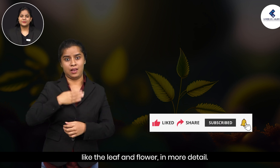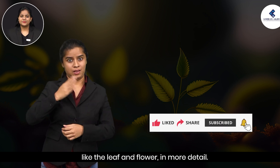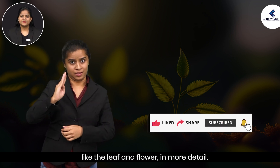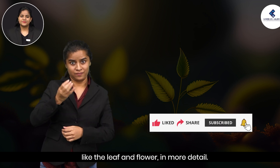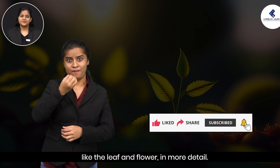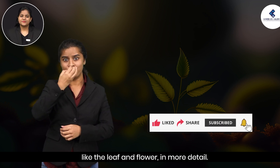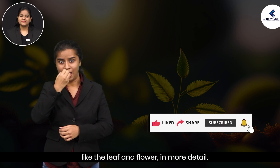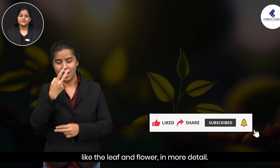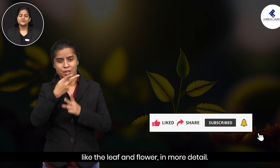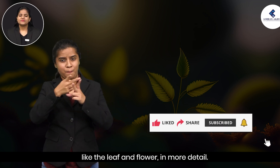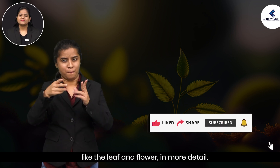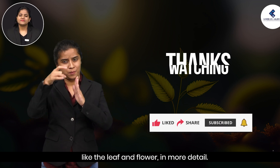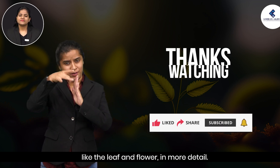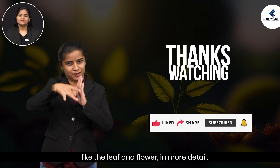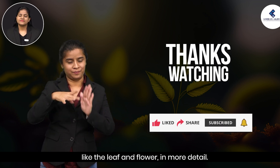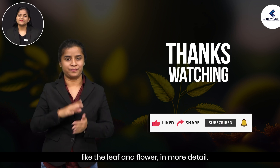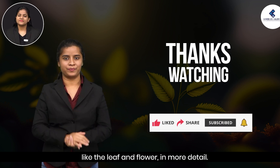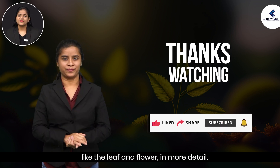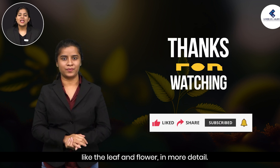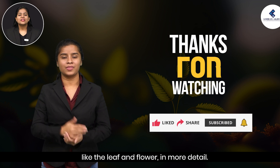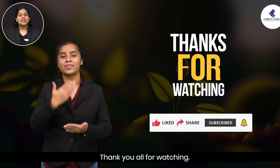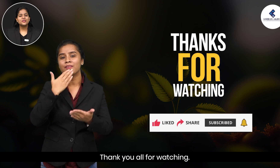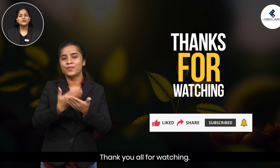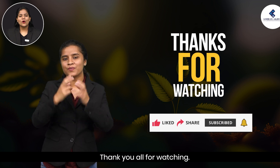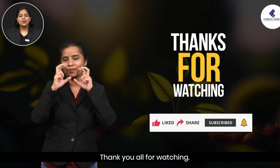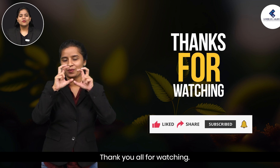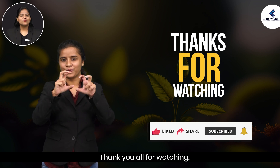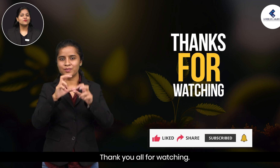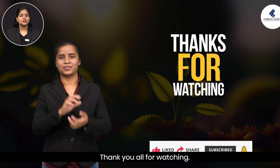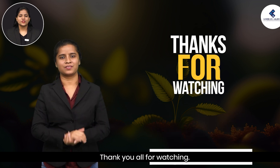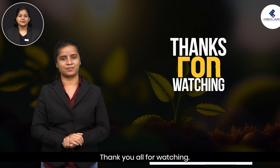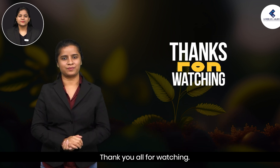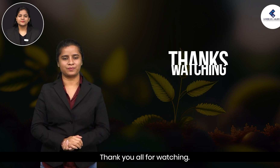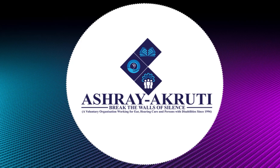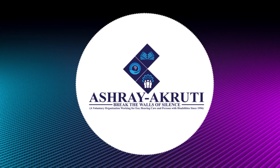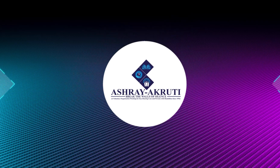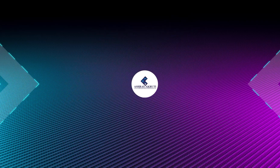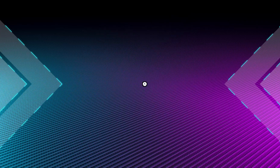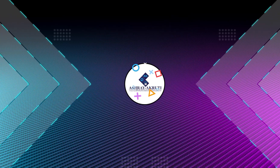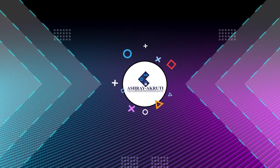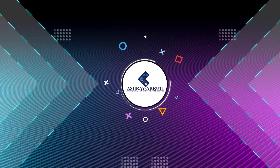detail. Thank you all for watching.